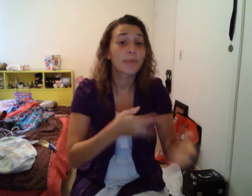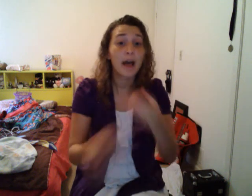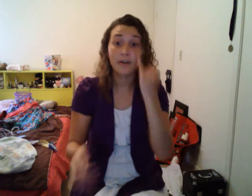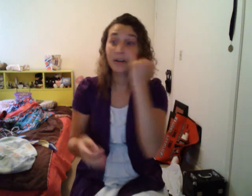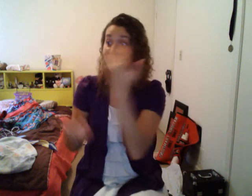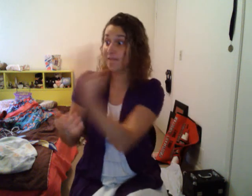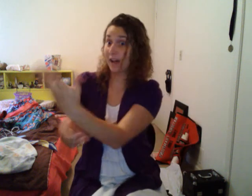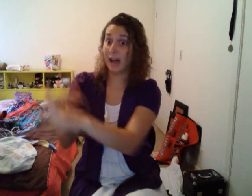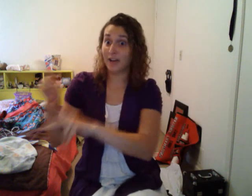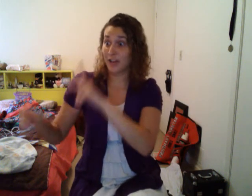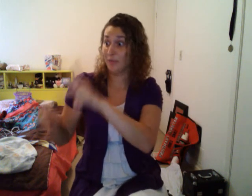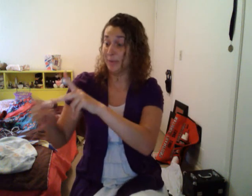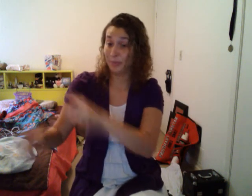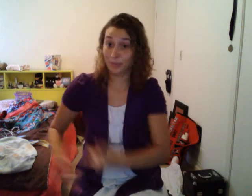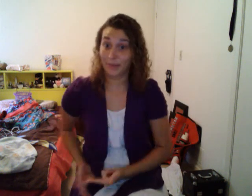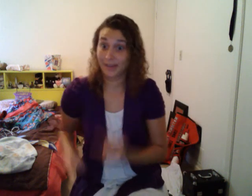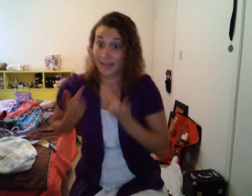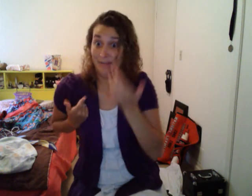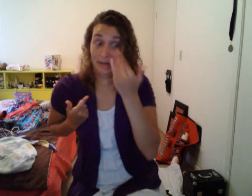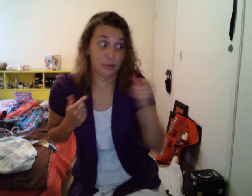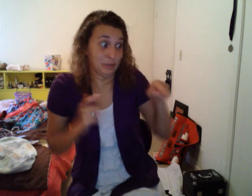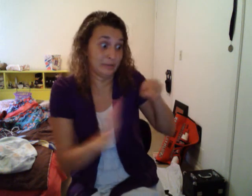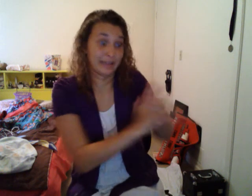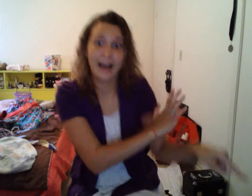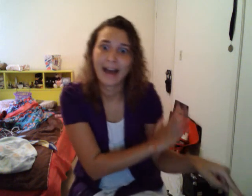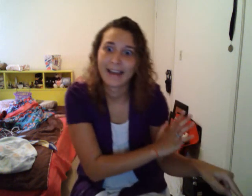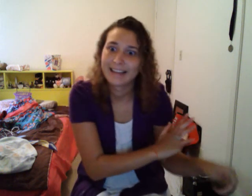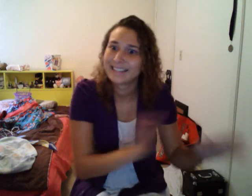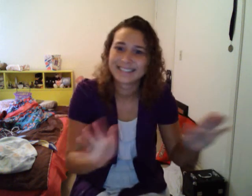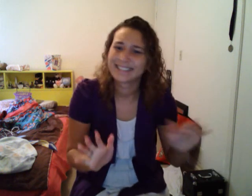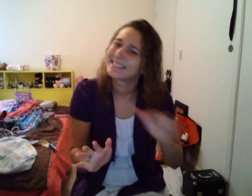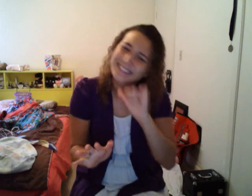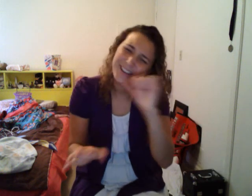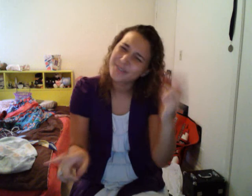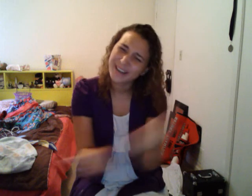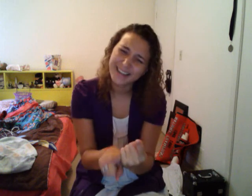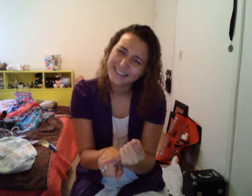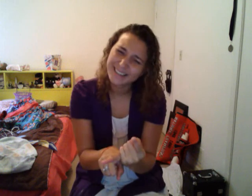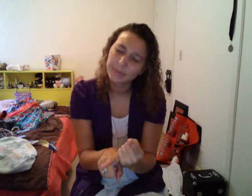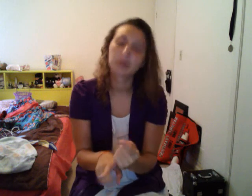saving 5 lives. At least people thought that in the second